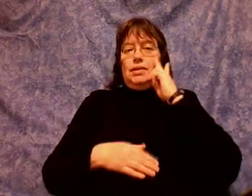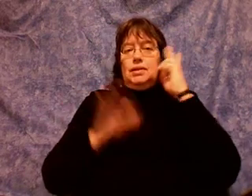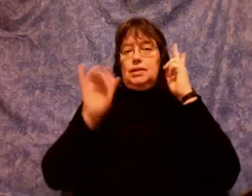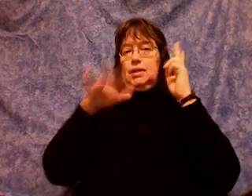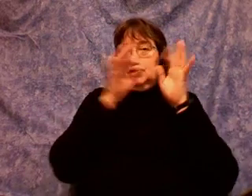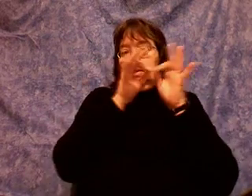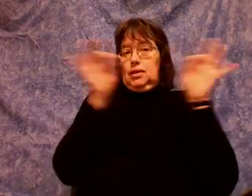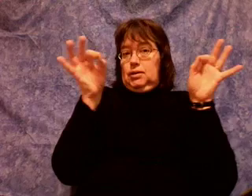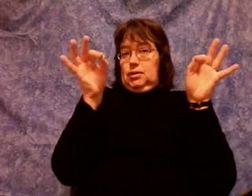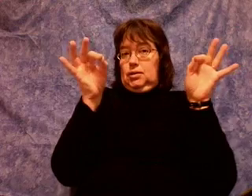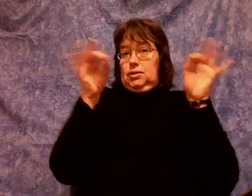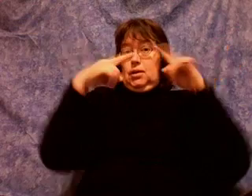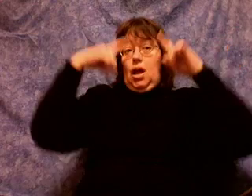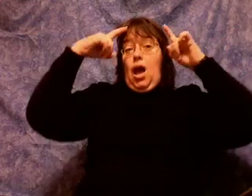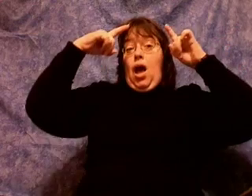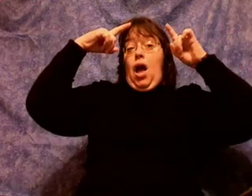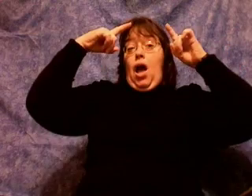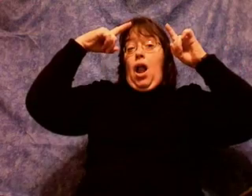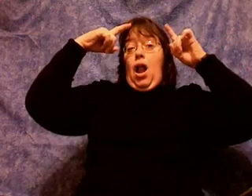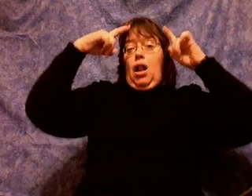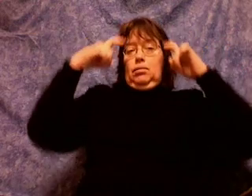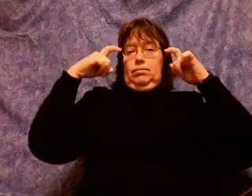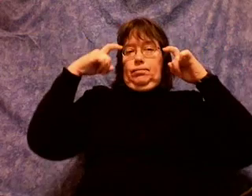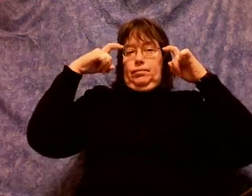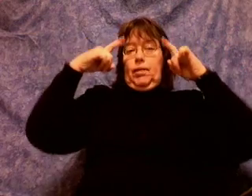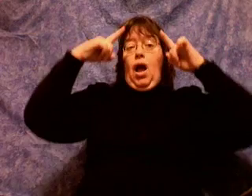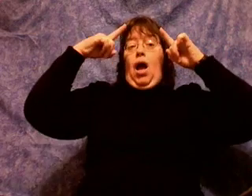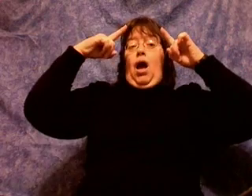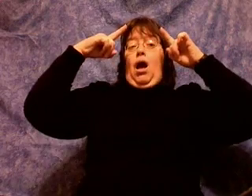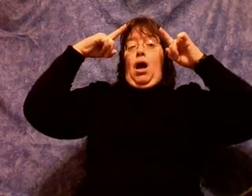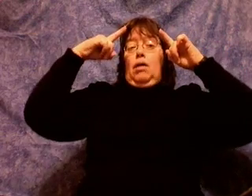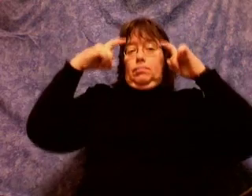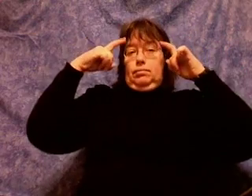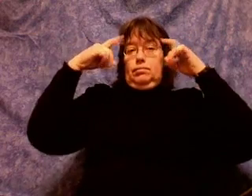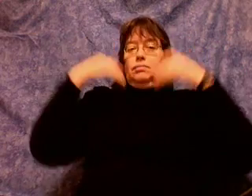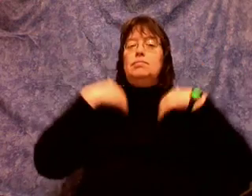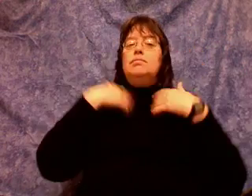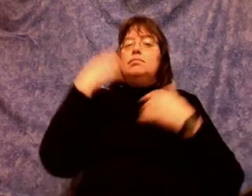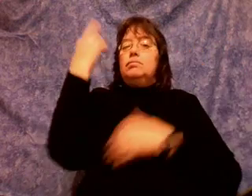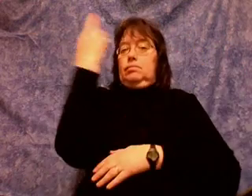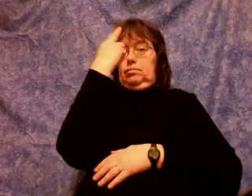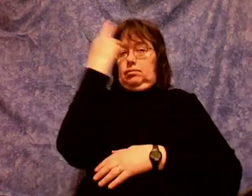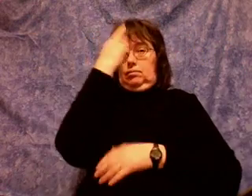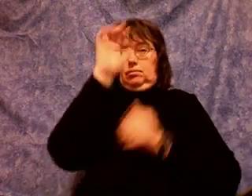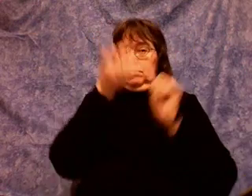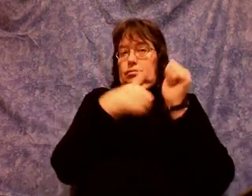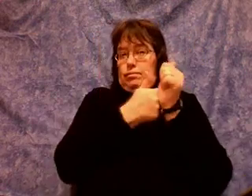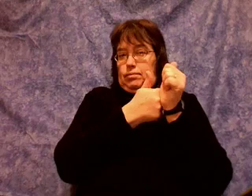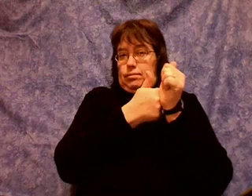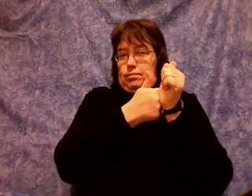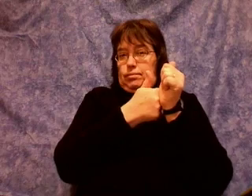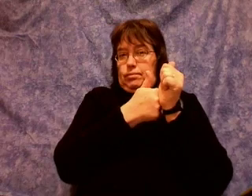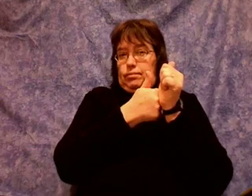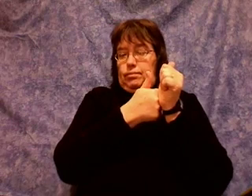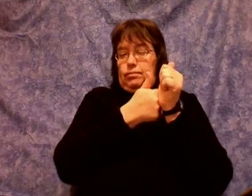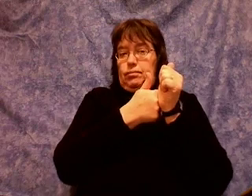explain them. Did you see what happened with that sentence? My eyebrows went up and then went down several times. There is a reason for